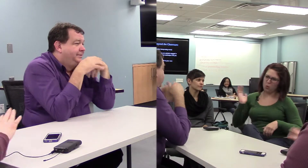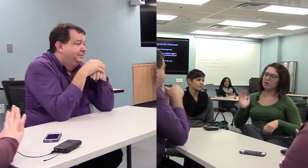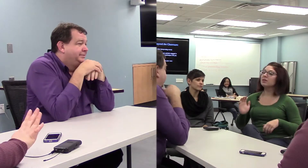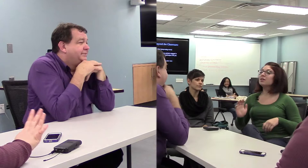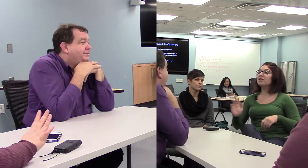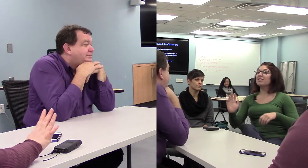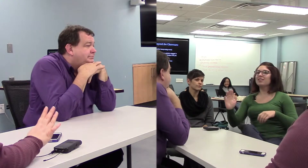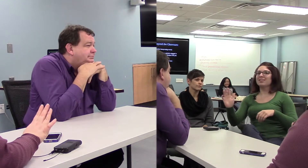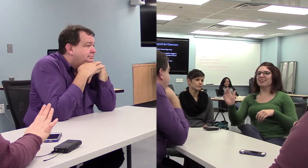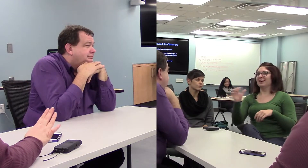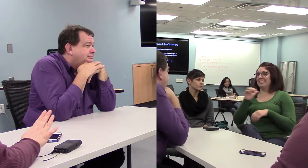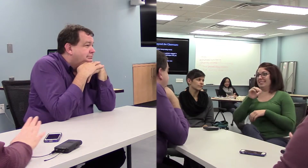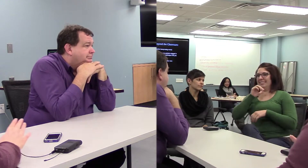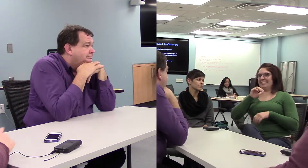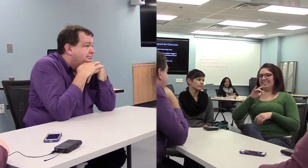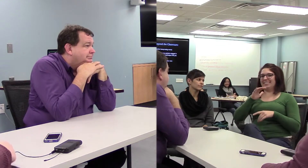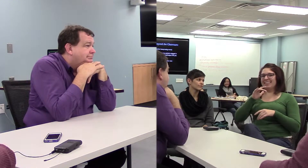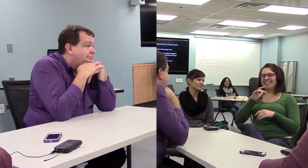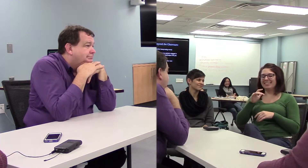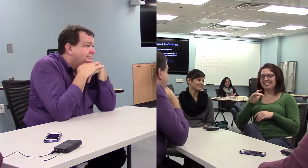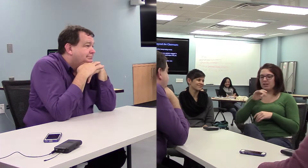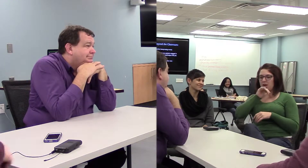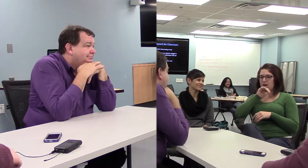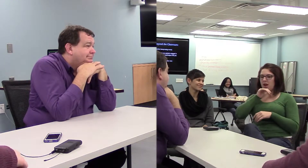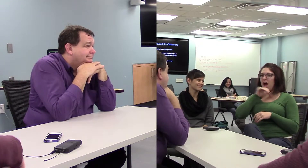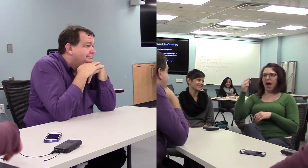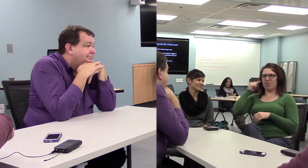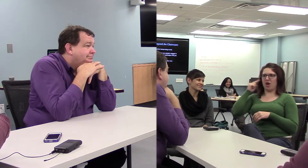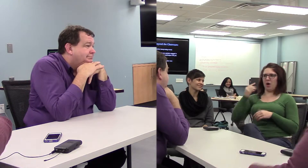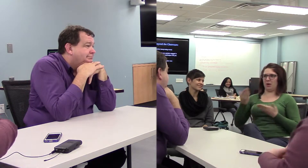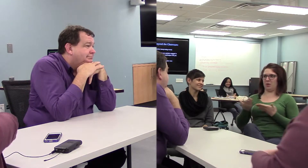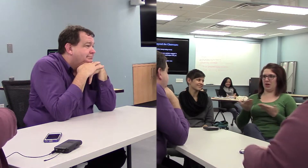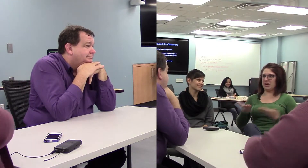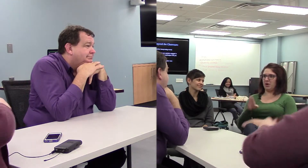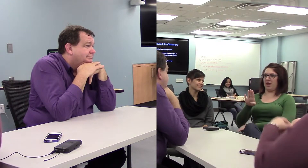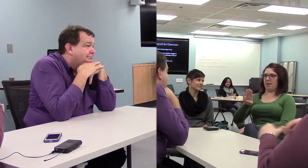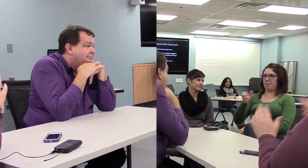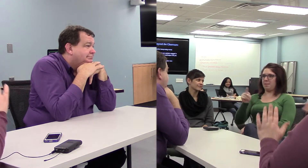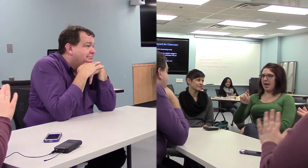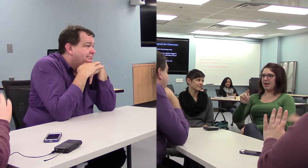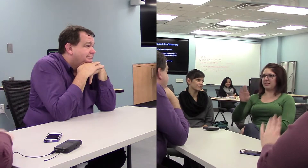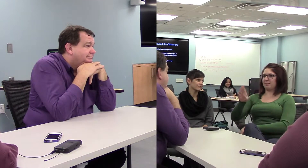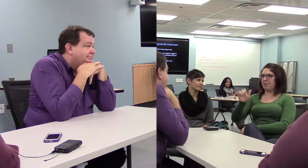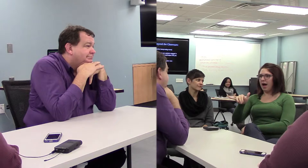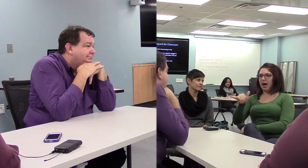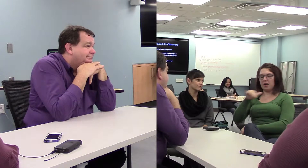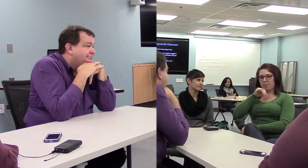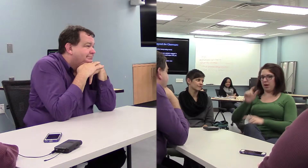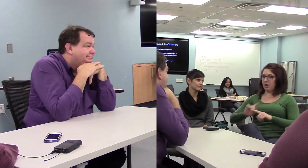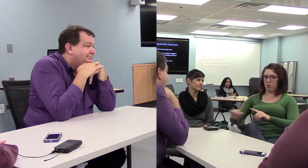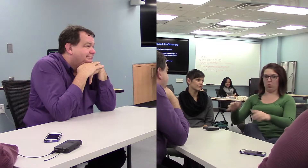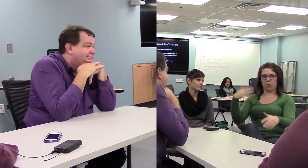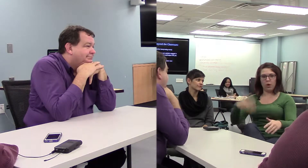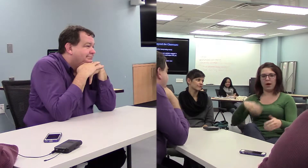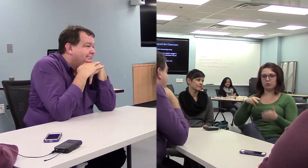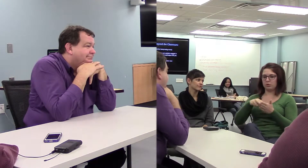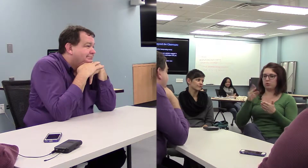not Best Buy conversation. That's what I thought we were having. 2,000, wow. Yeah, you could buy directly from Canon for